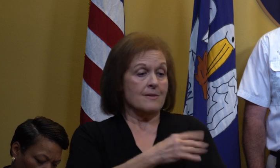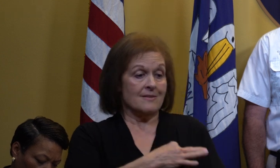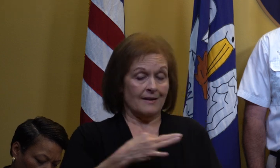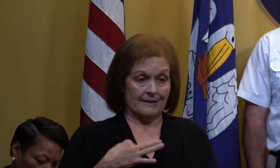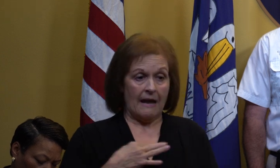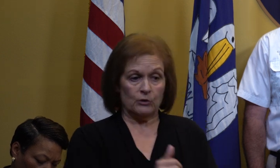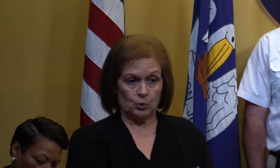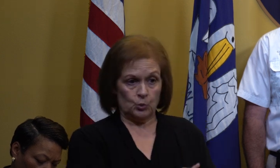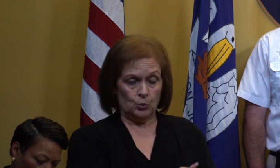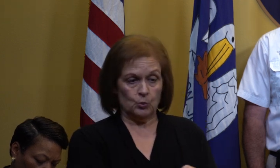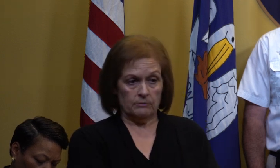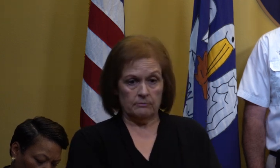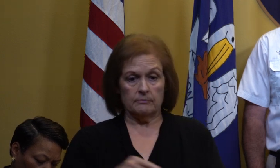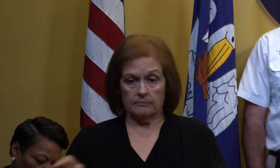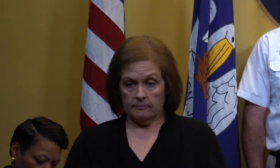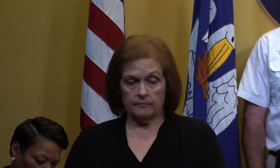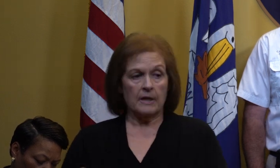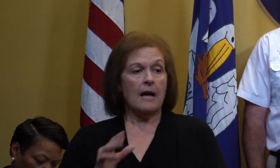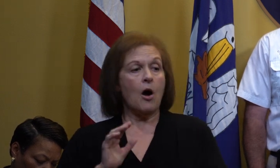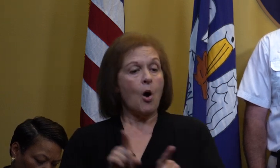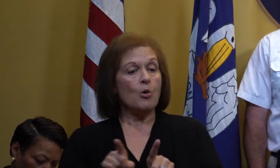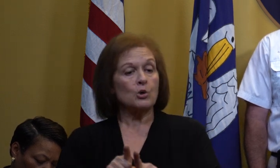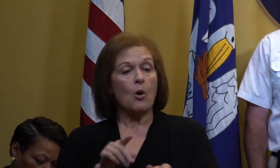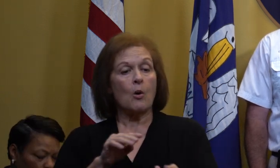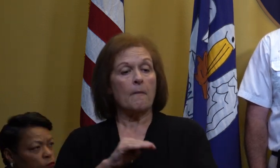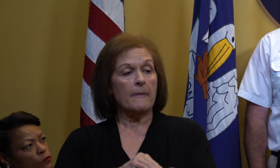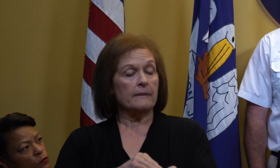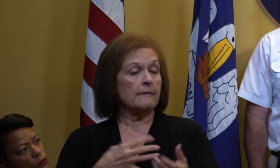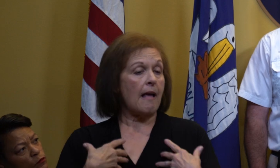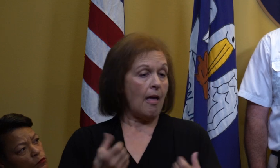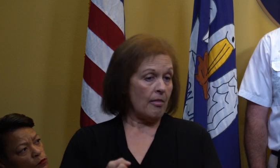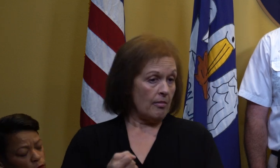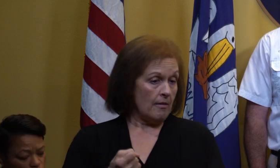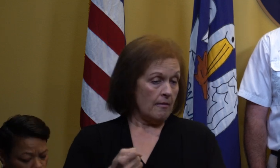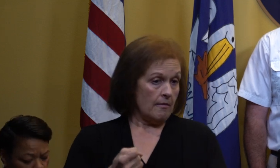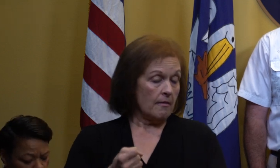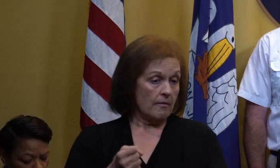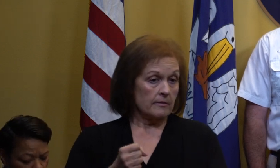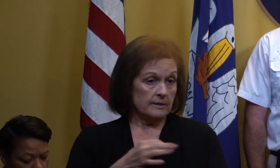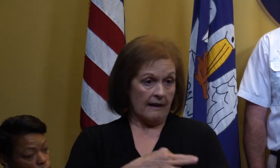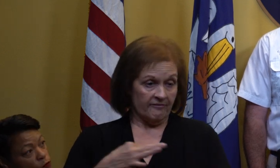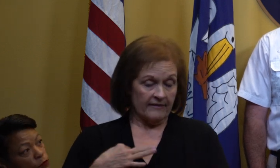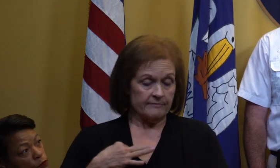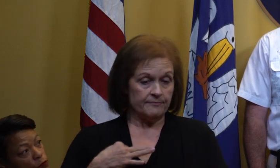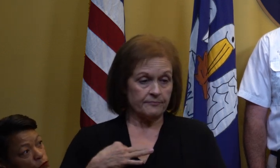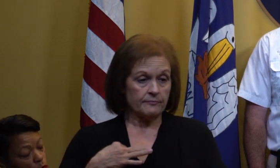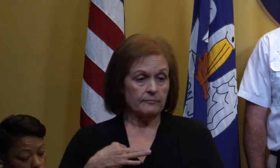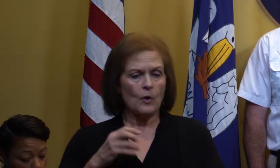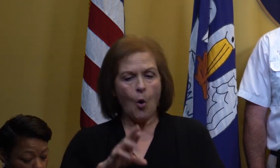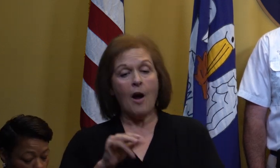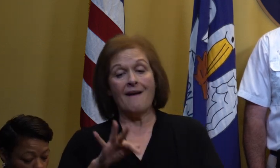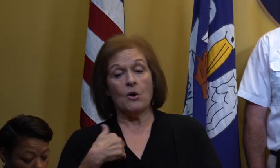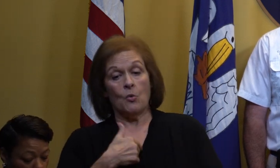event of an evacuation. And that also includes our medical and mental health personnel. or if we have to shelter